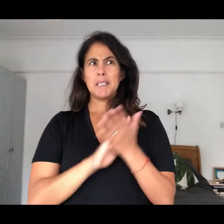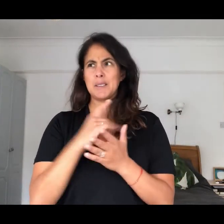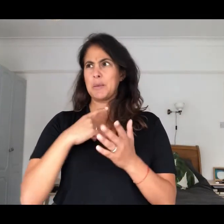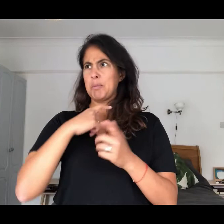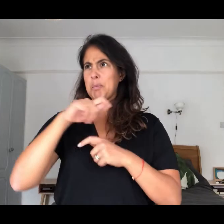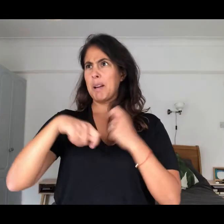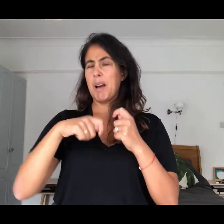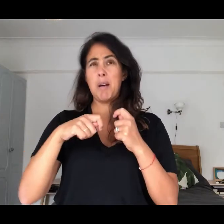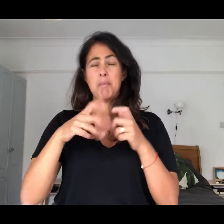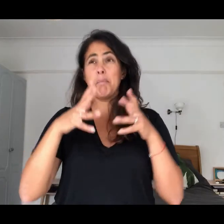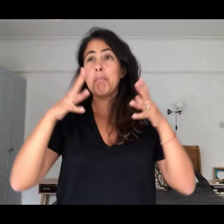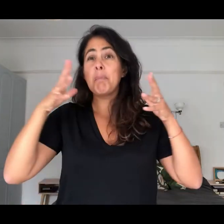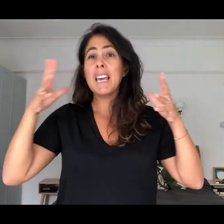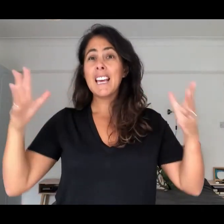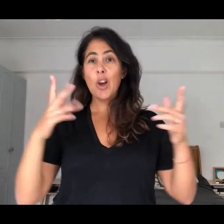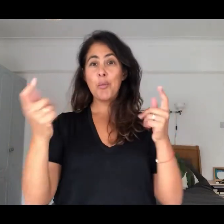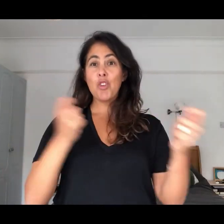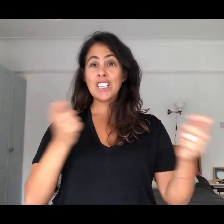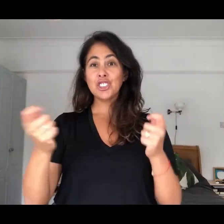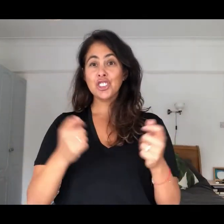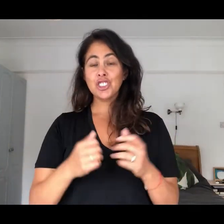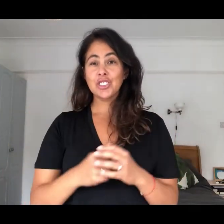massive operation.